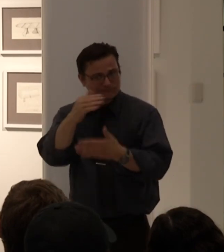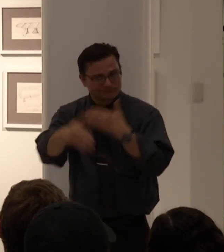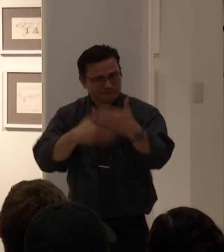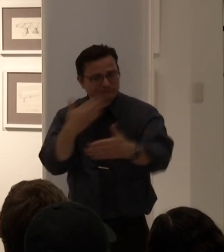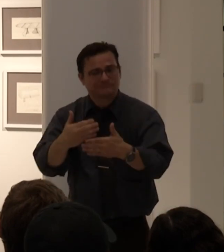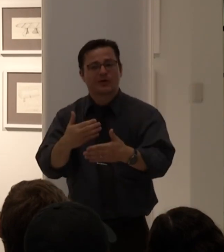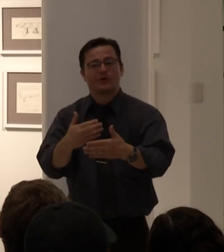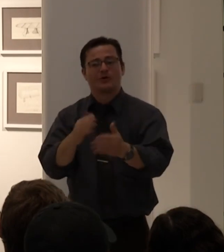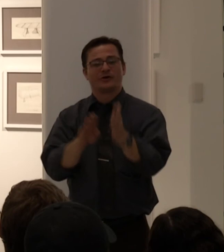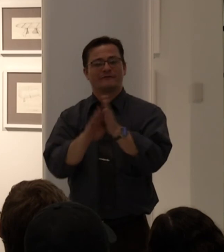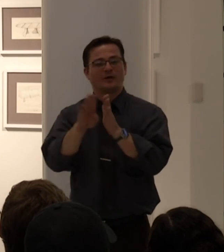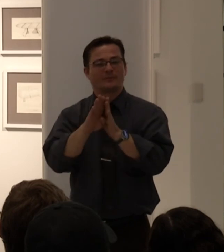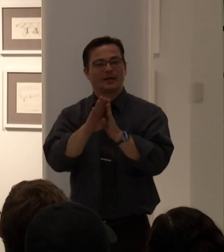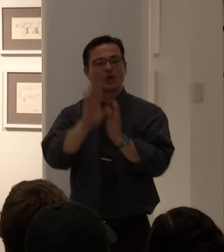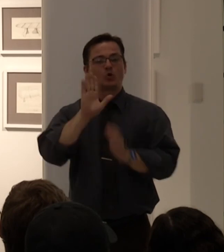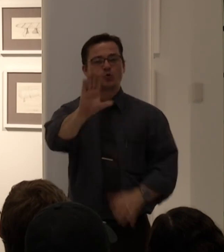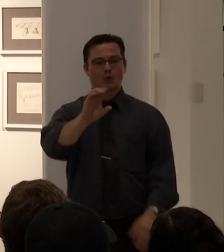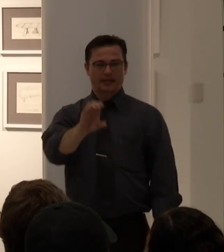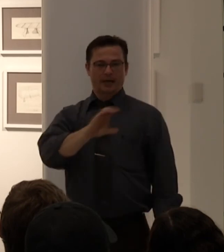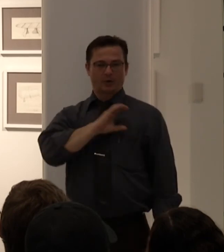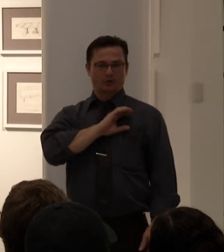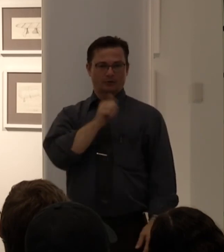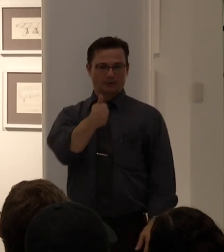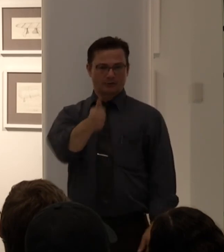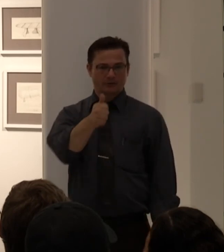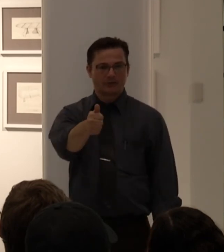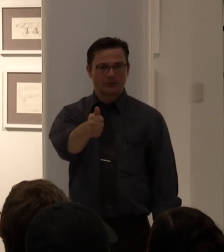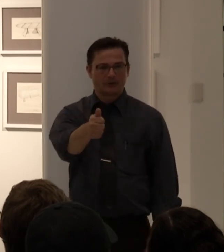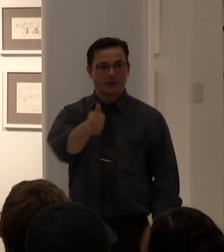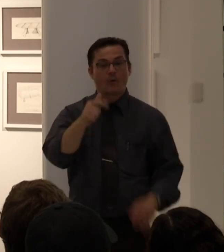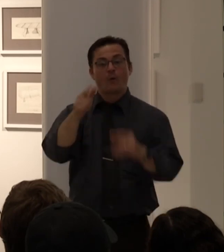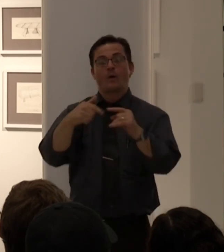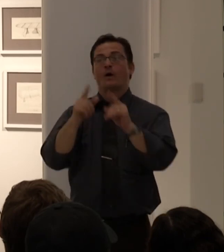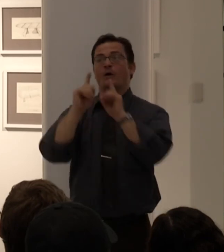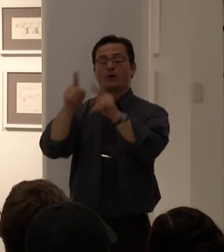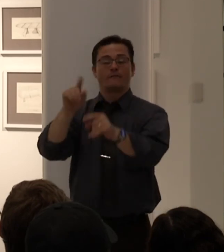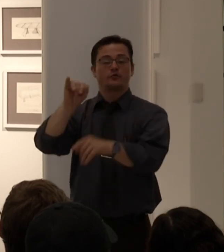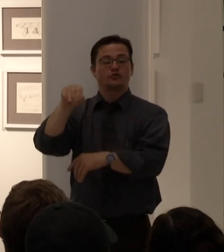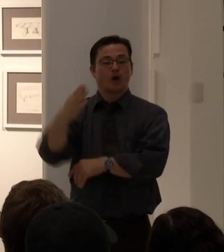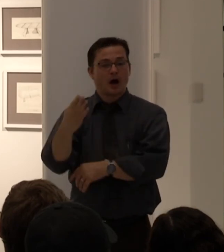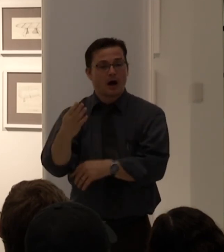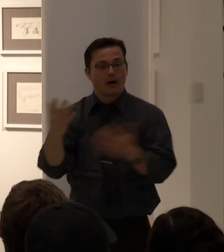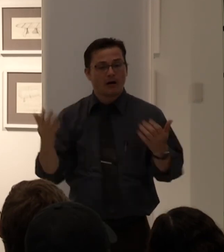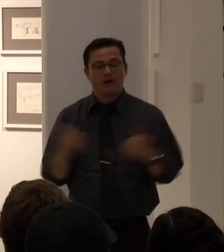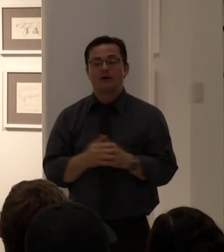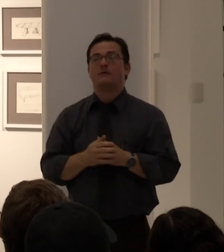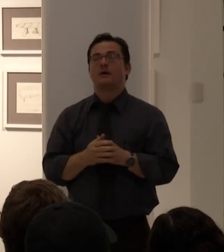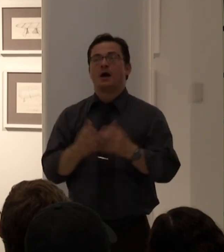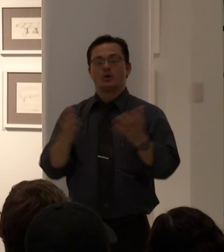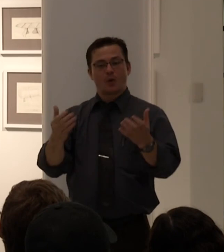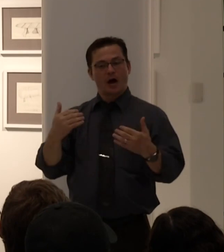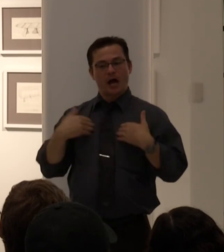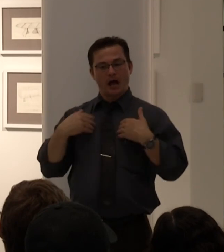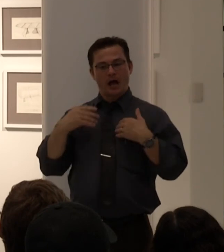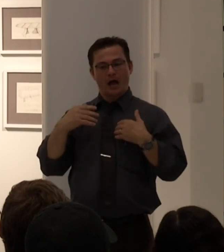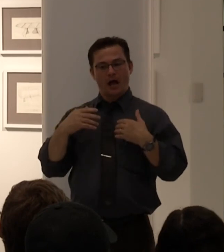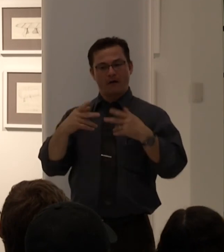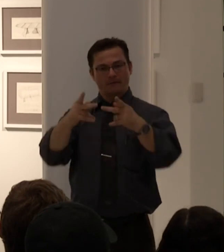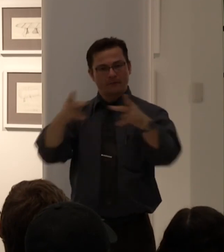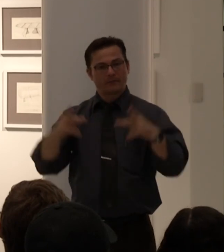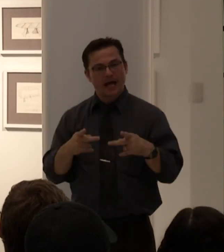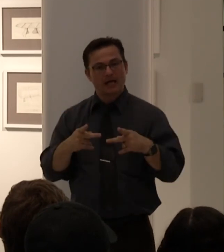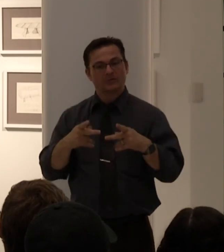a character of who you are. And that when you go for a job, what you want is to have a place that you